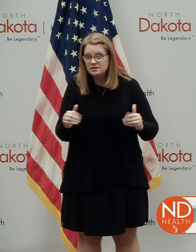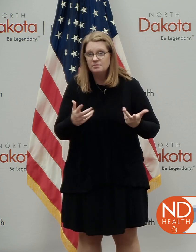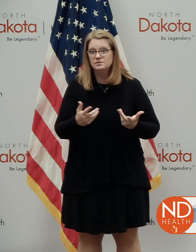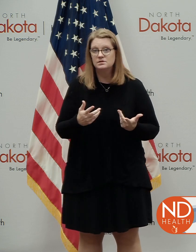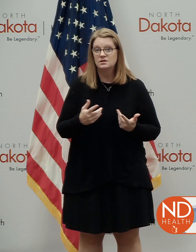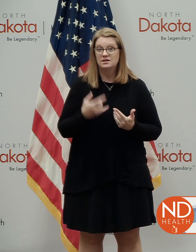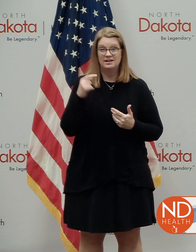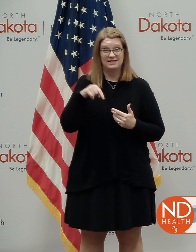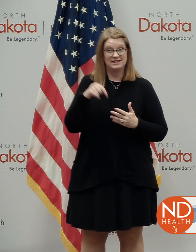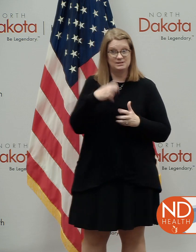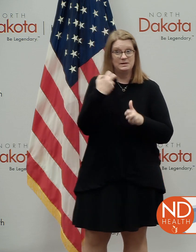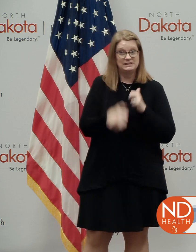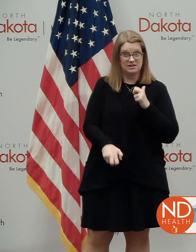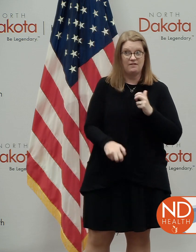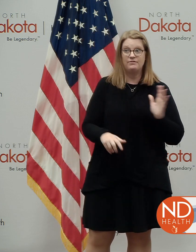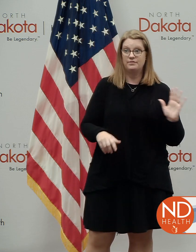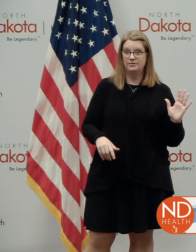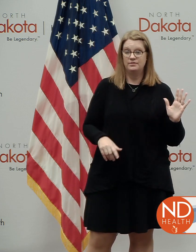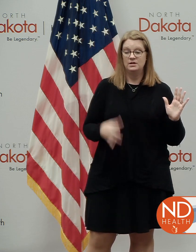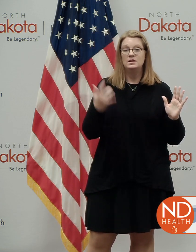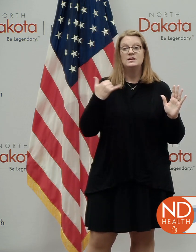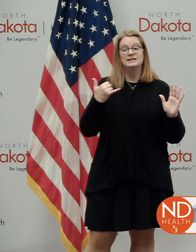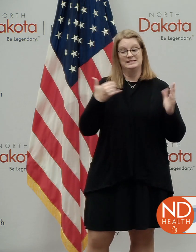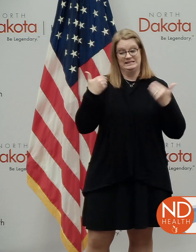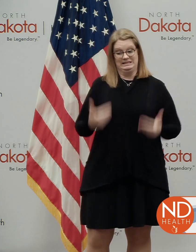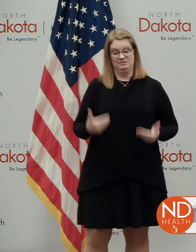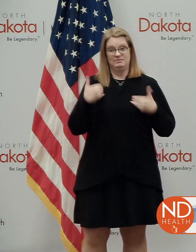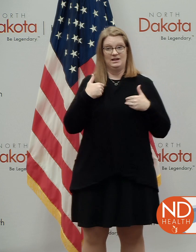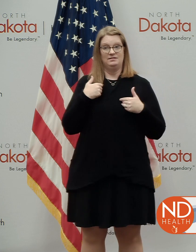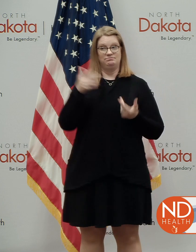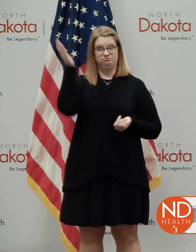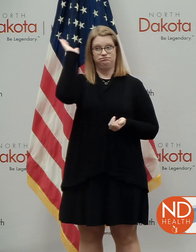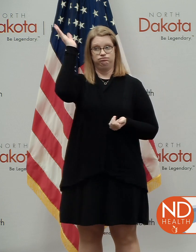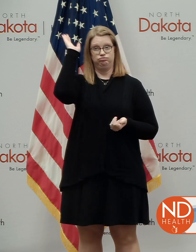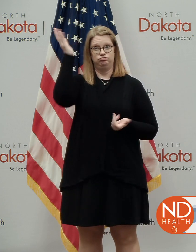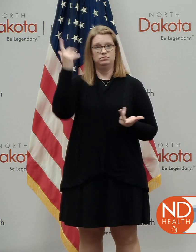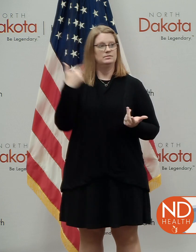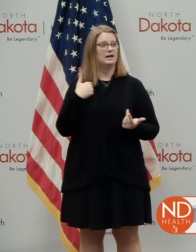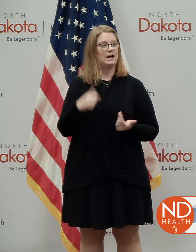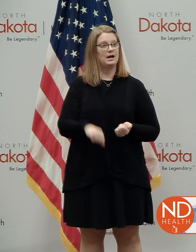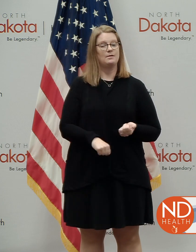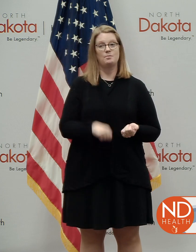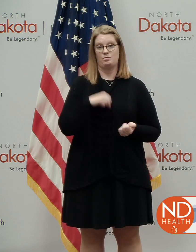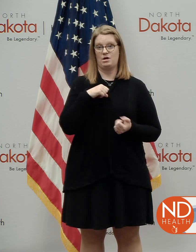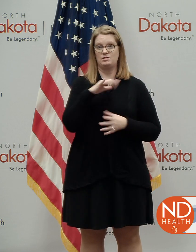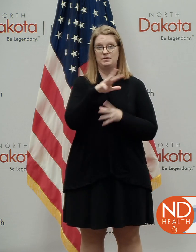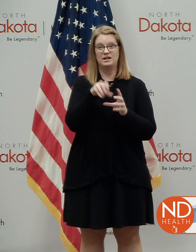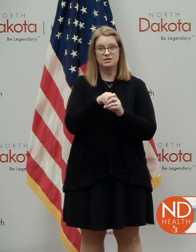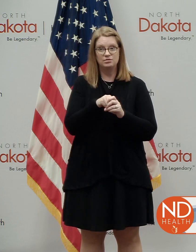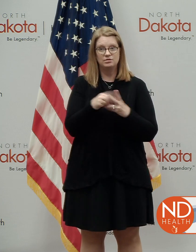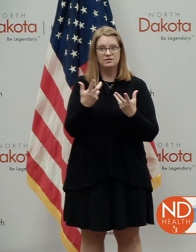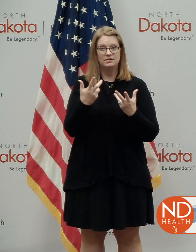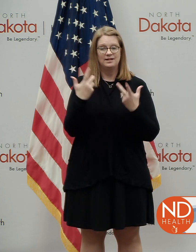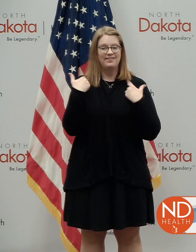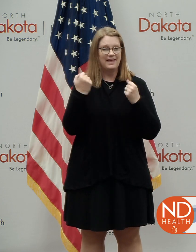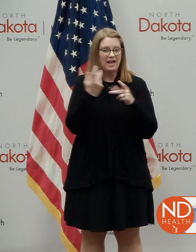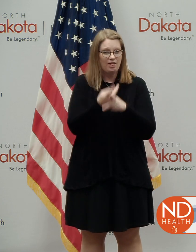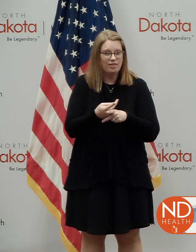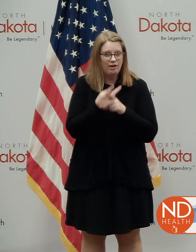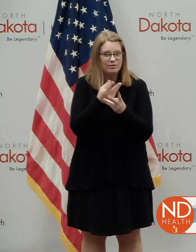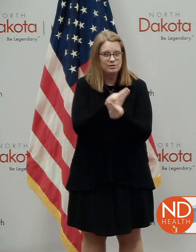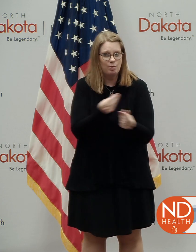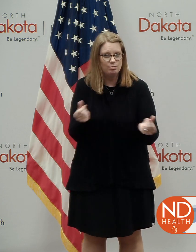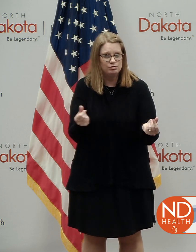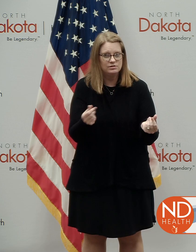have been tough times, and as I stand up today, I'm proud to be part of the healthcare solutions of our